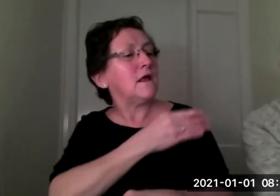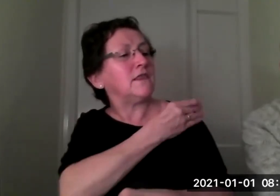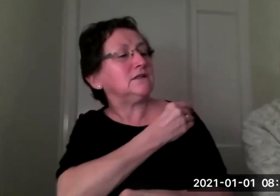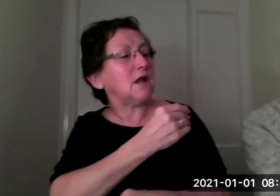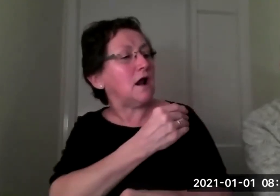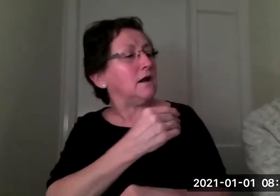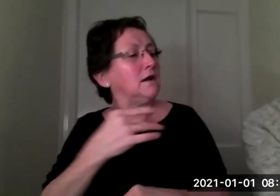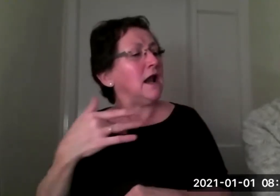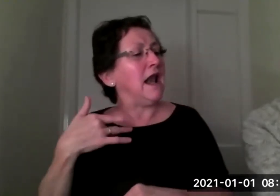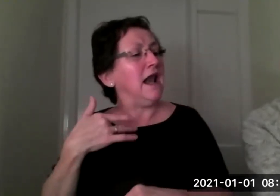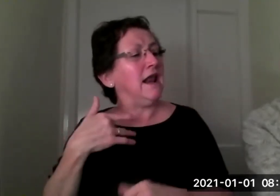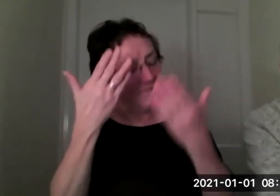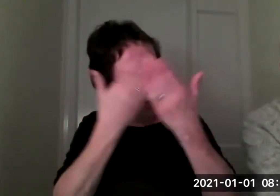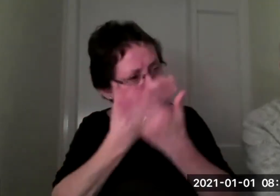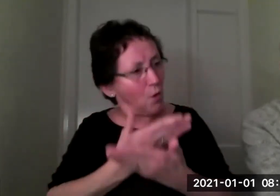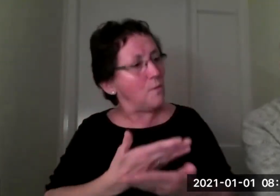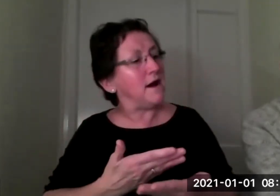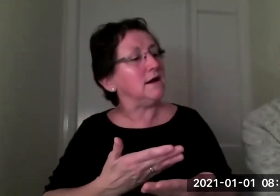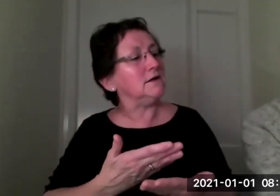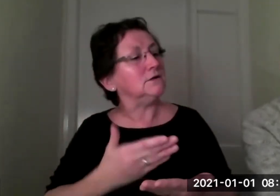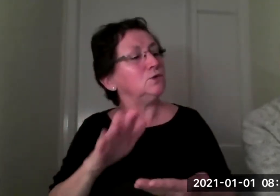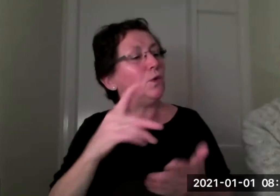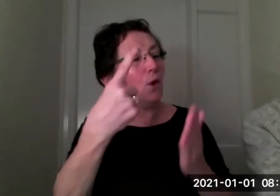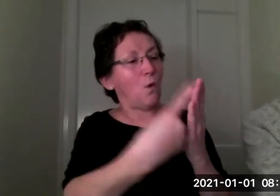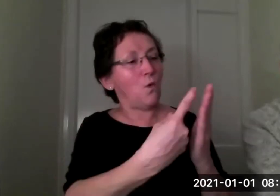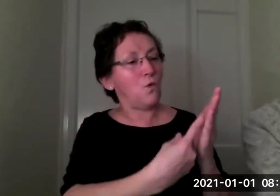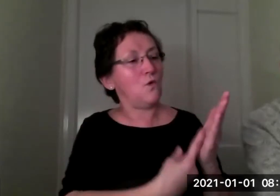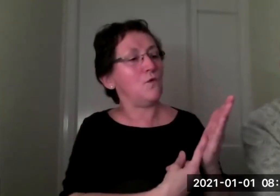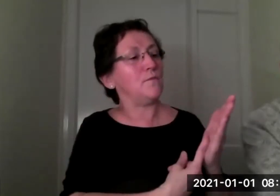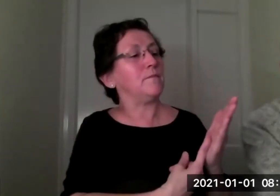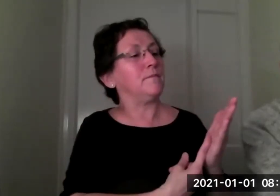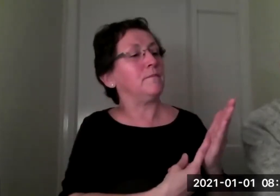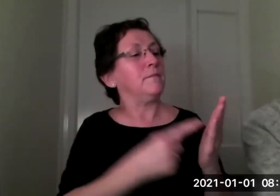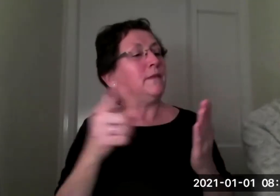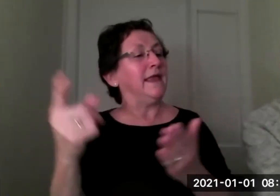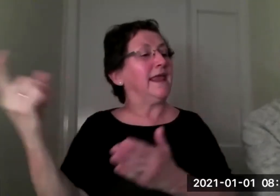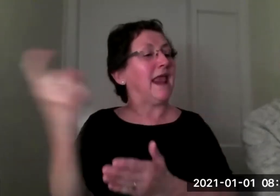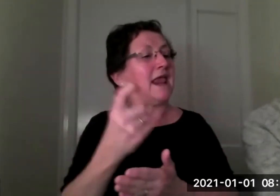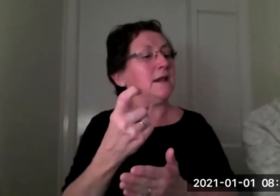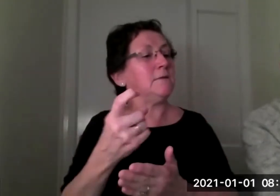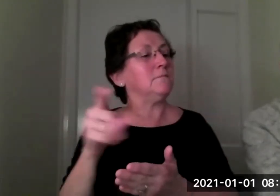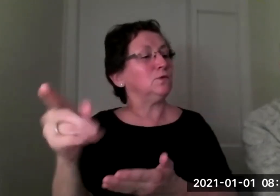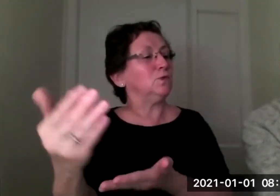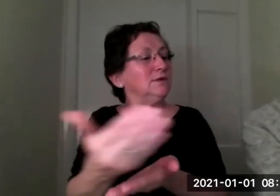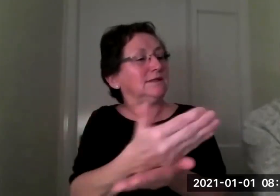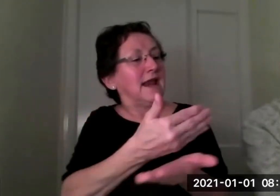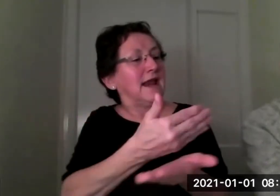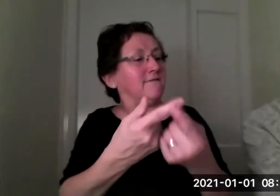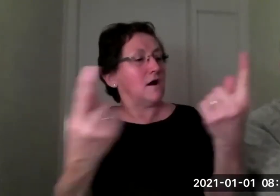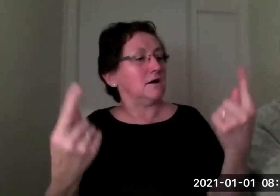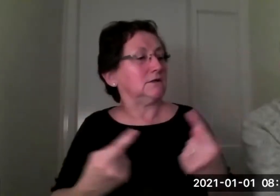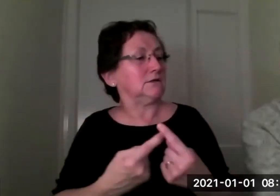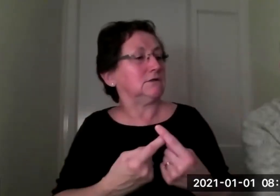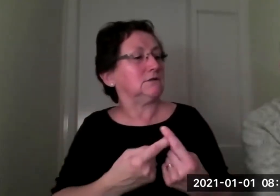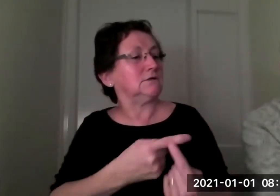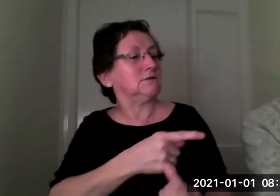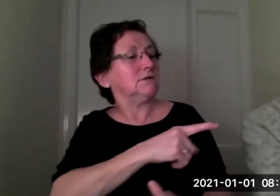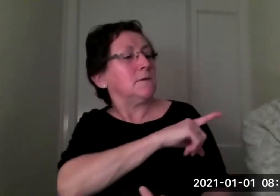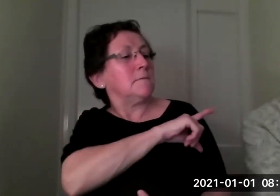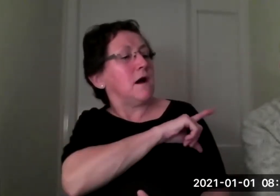The son lived obedient to the law. He came to save us